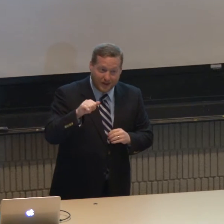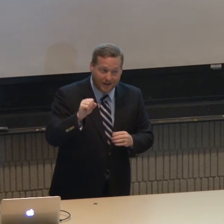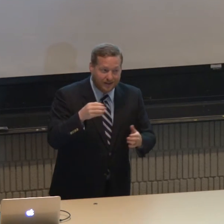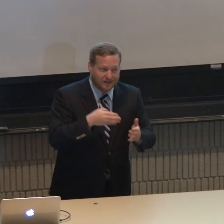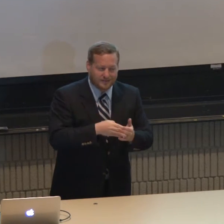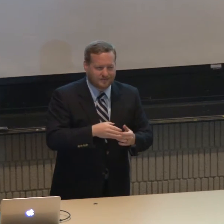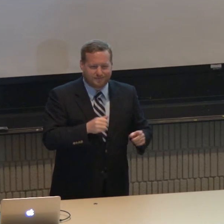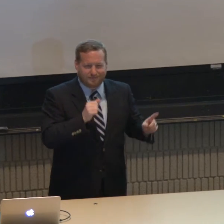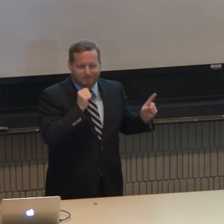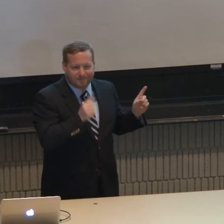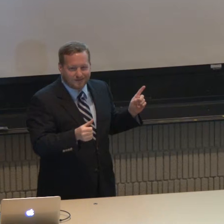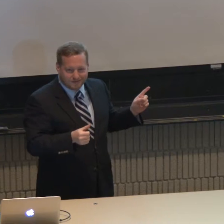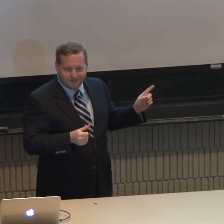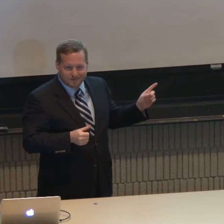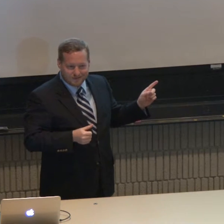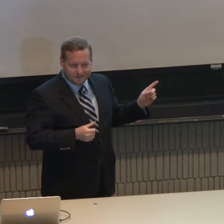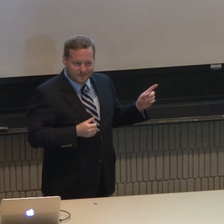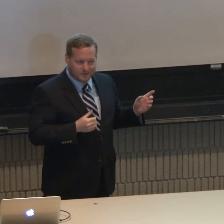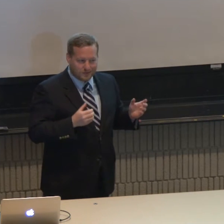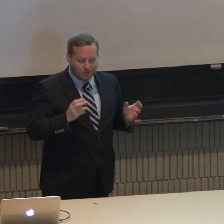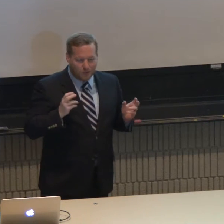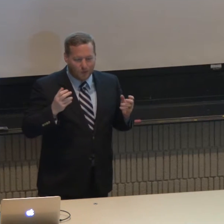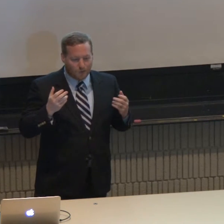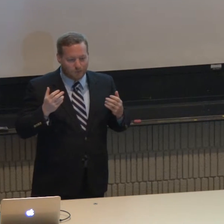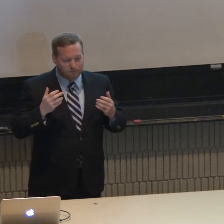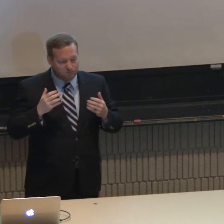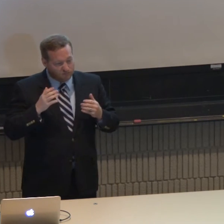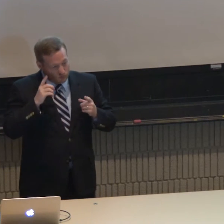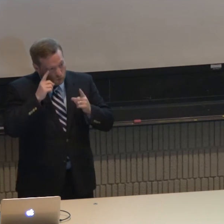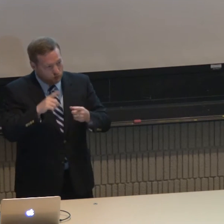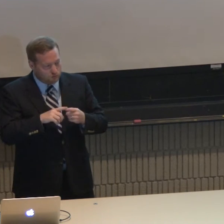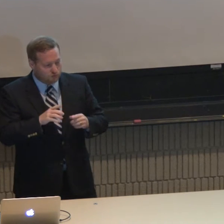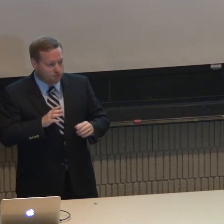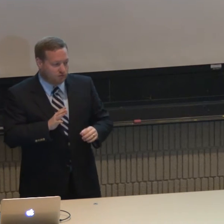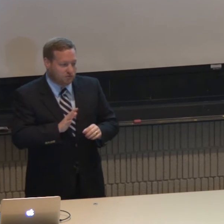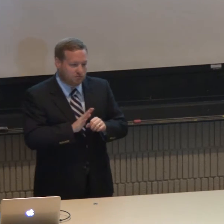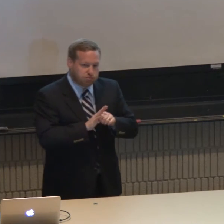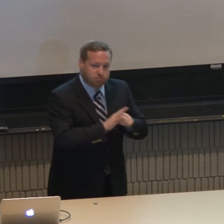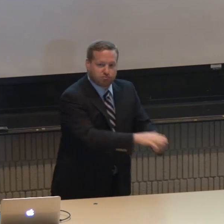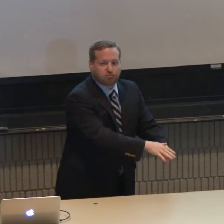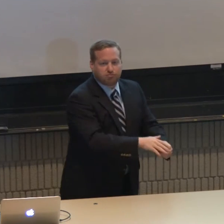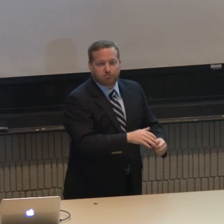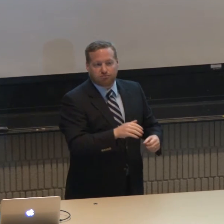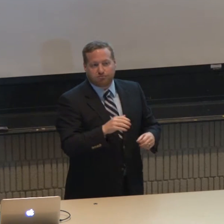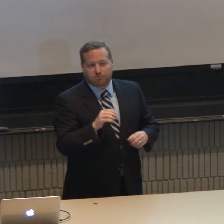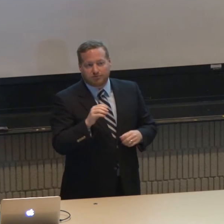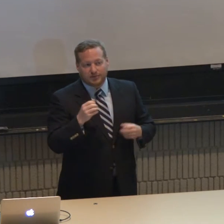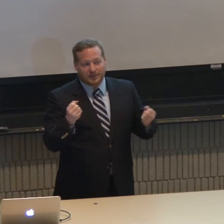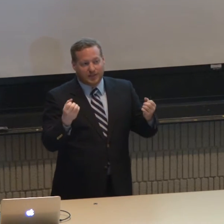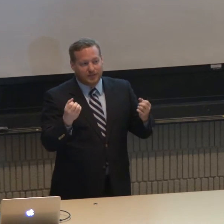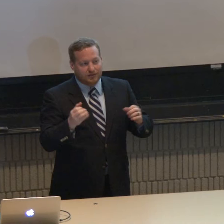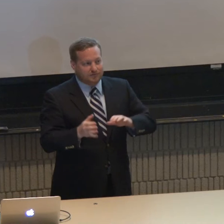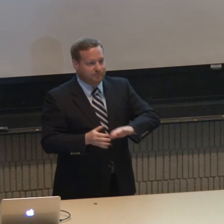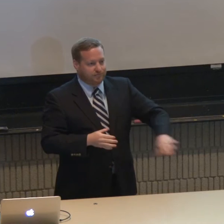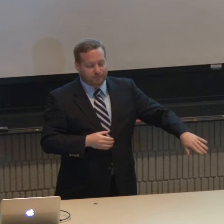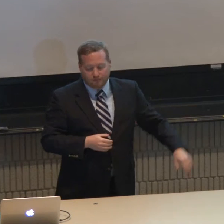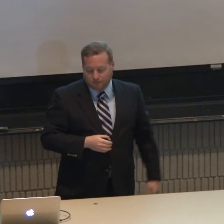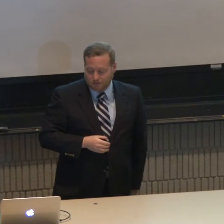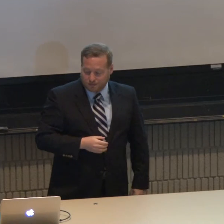children. And he pretends that there's a lack of bias, but that's obviously not the case. The ultimate agenda is